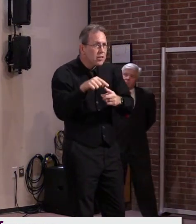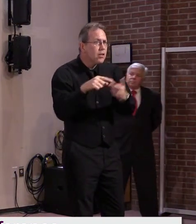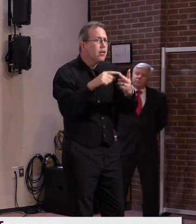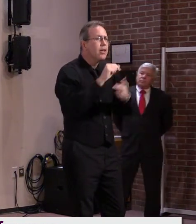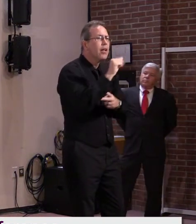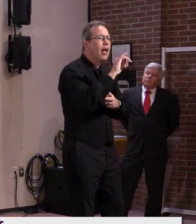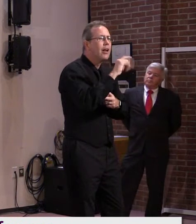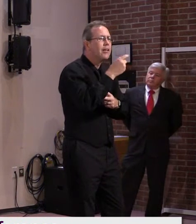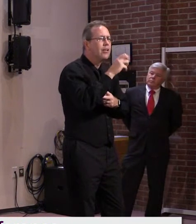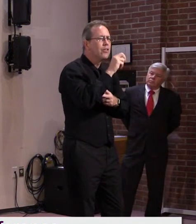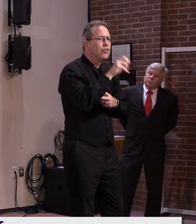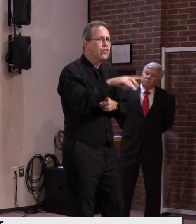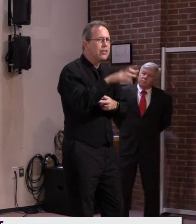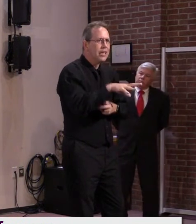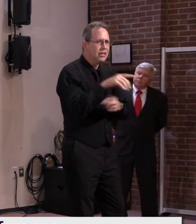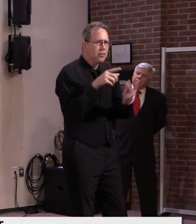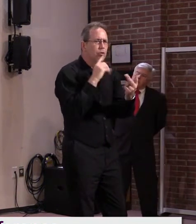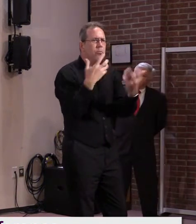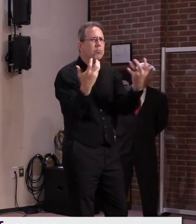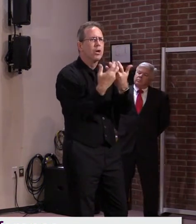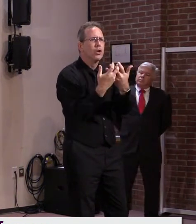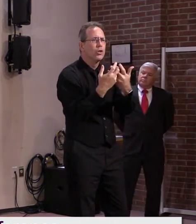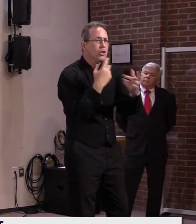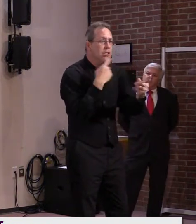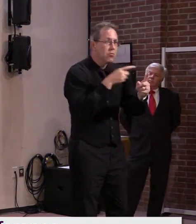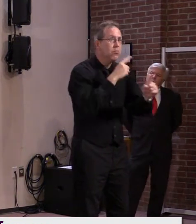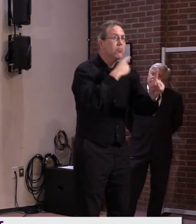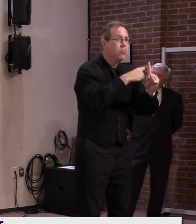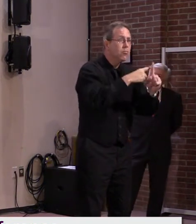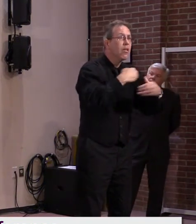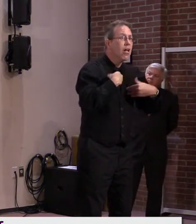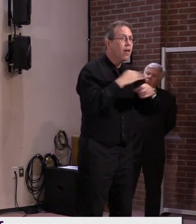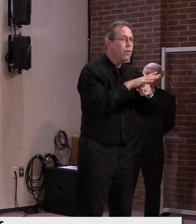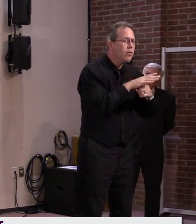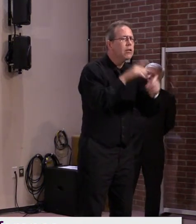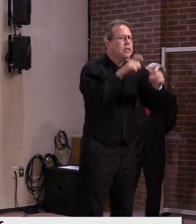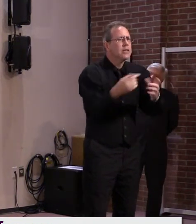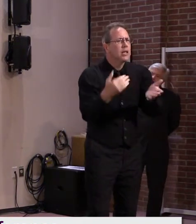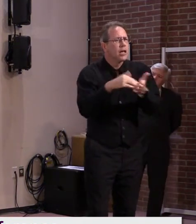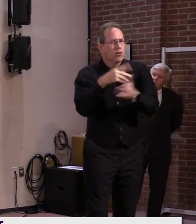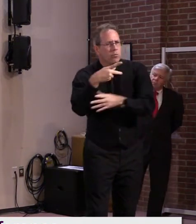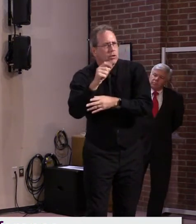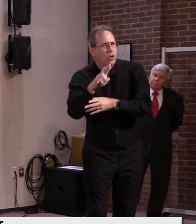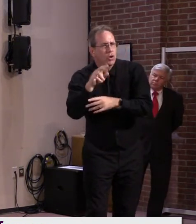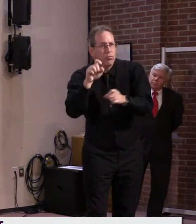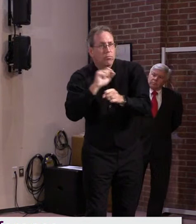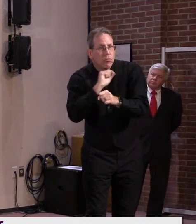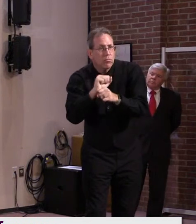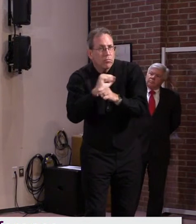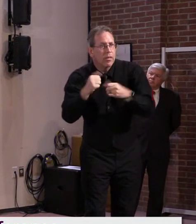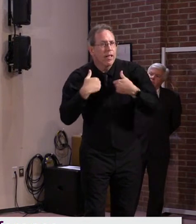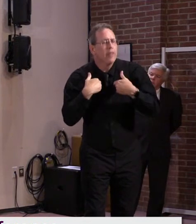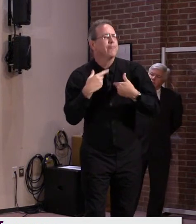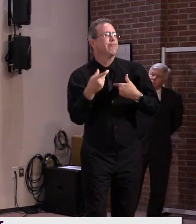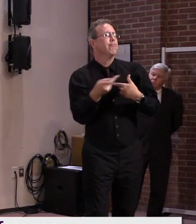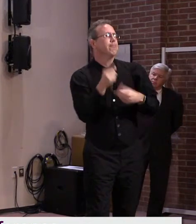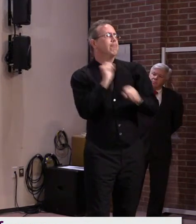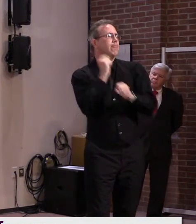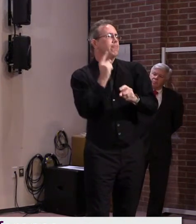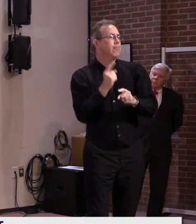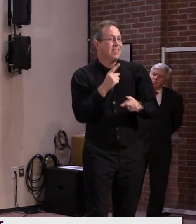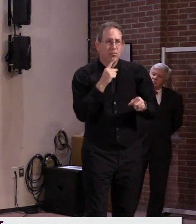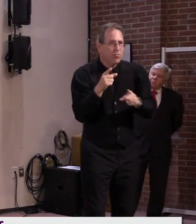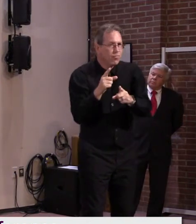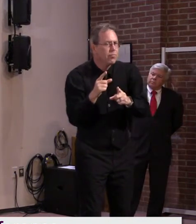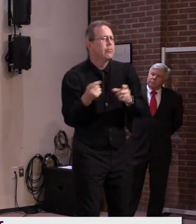consent to allow students who are not participating in surveillance testing to participate in the response testing.